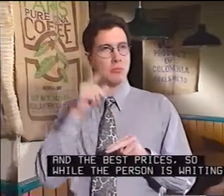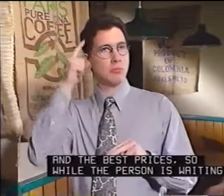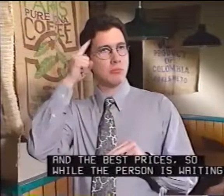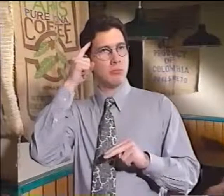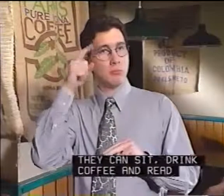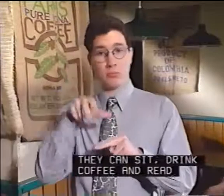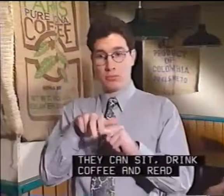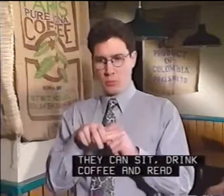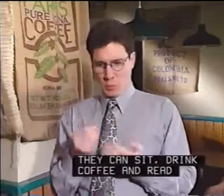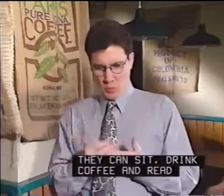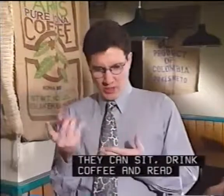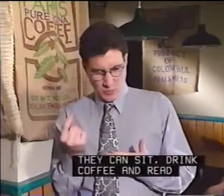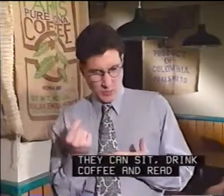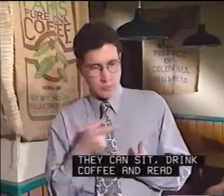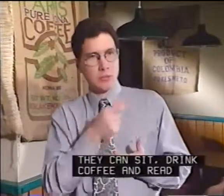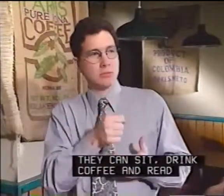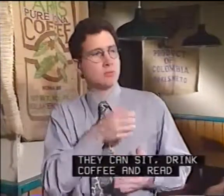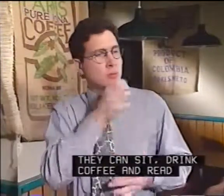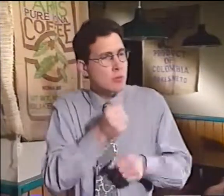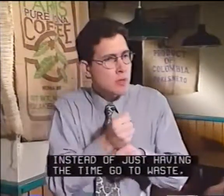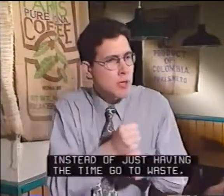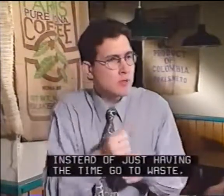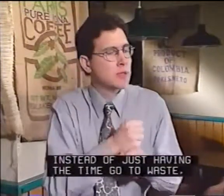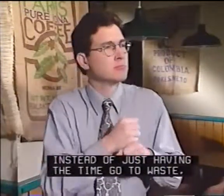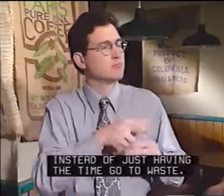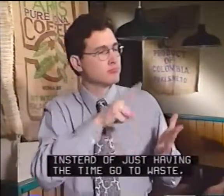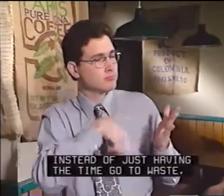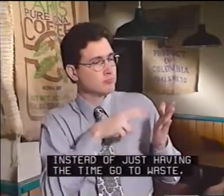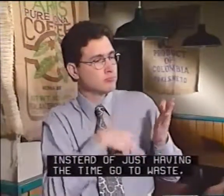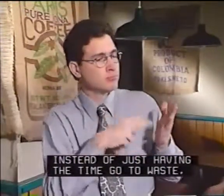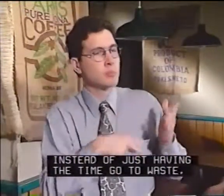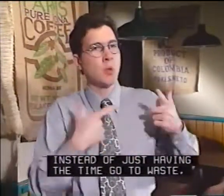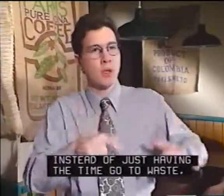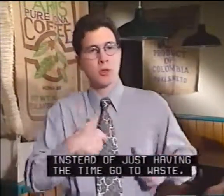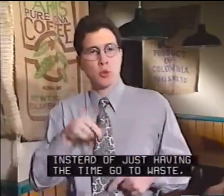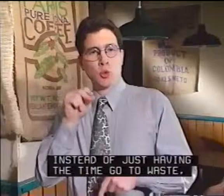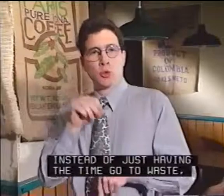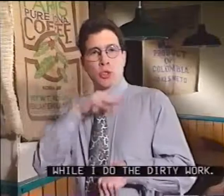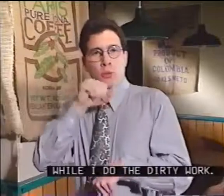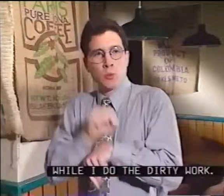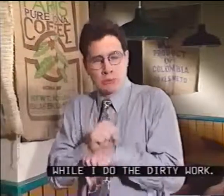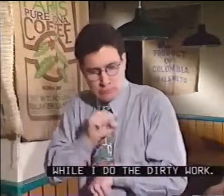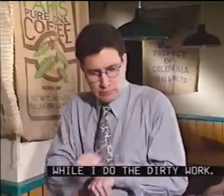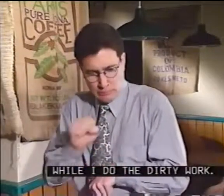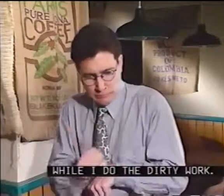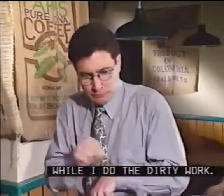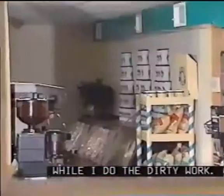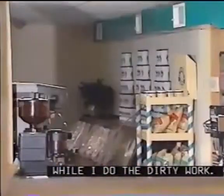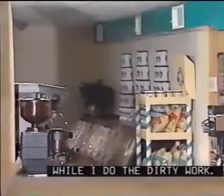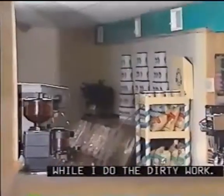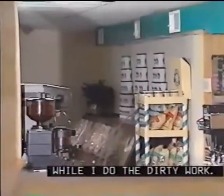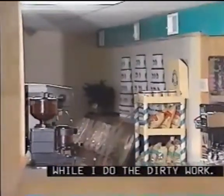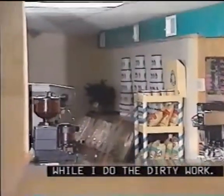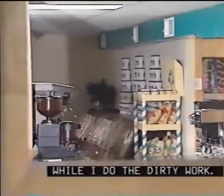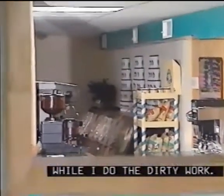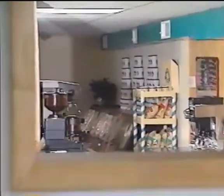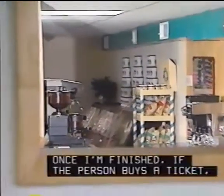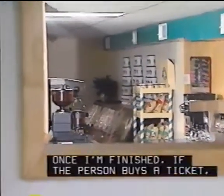waiting, they can sit, drink coffee and read instead of just having the time go to waste while I do the dirty work. Once I'm